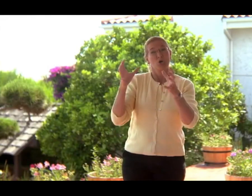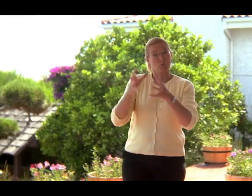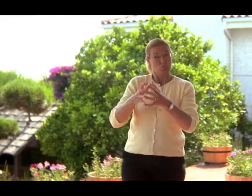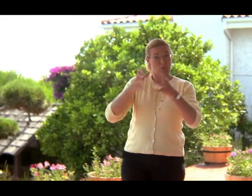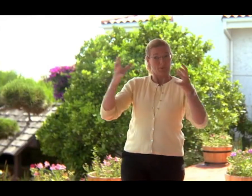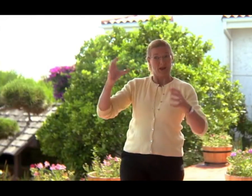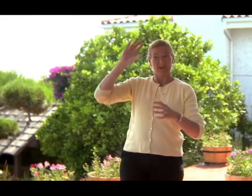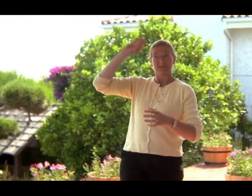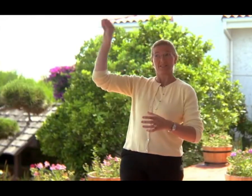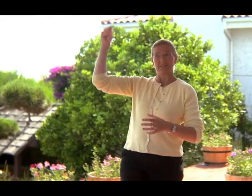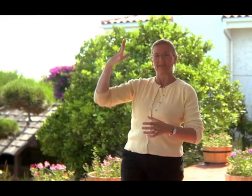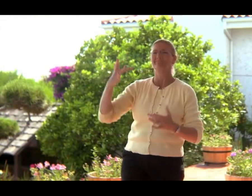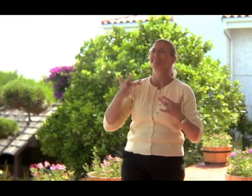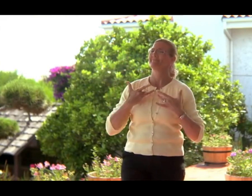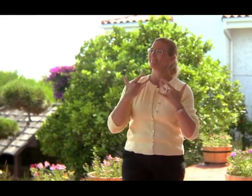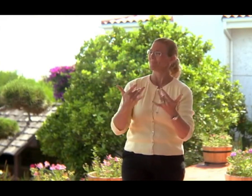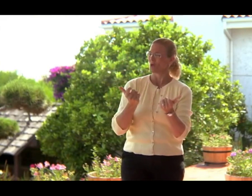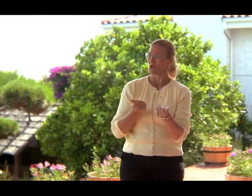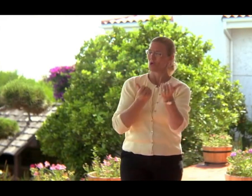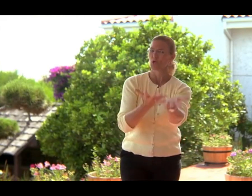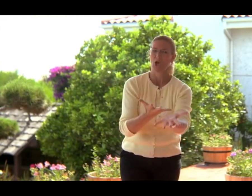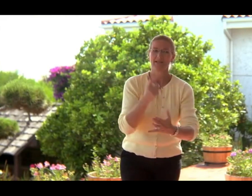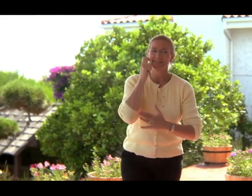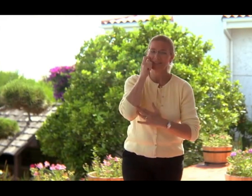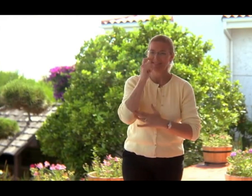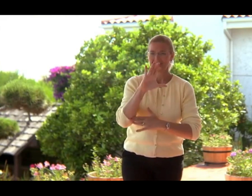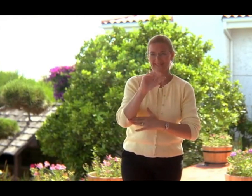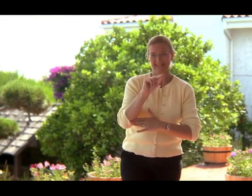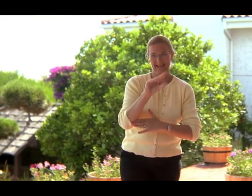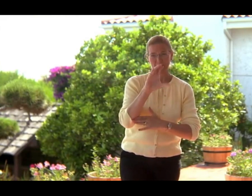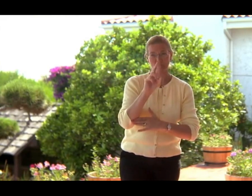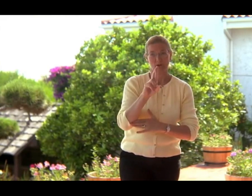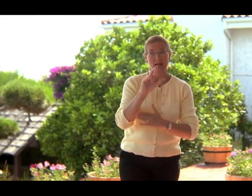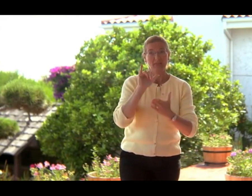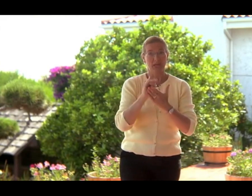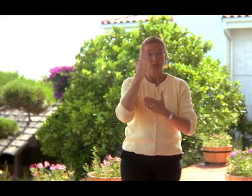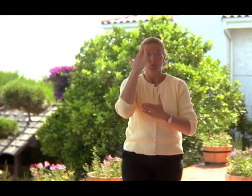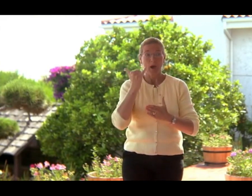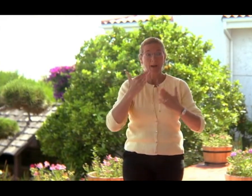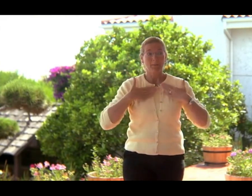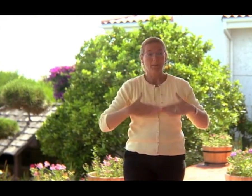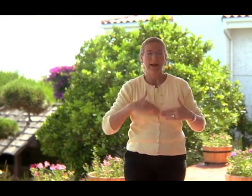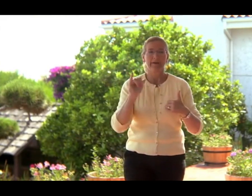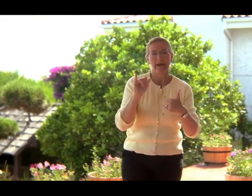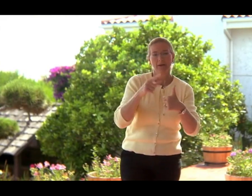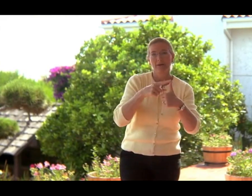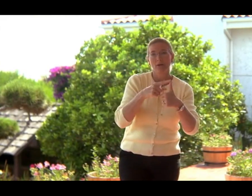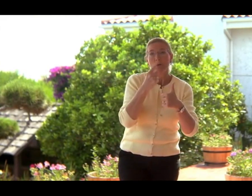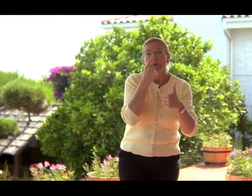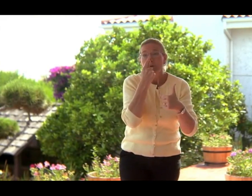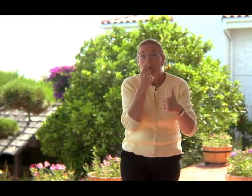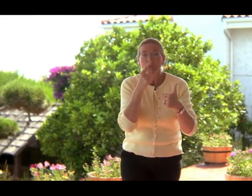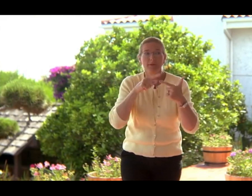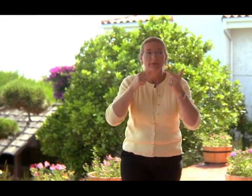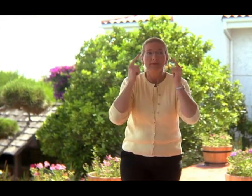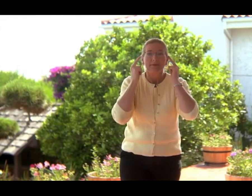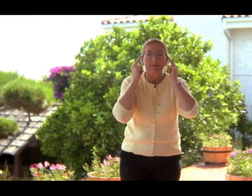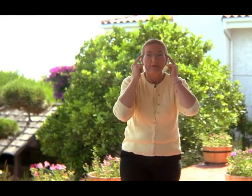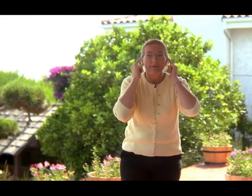Skin cancer is usually caused by having your cells exposed to too much sun. That's why most skin cancers are on the parts of your body that get a